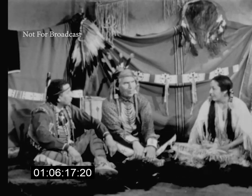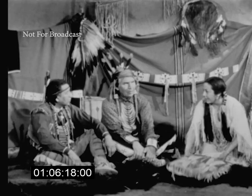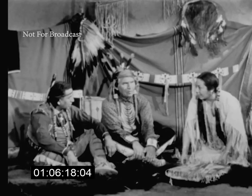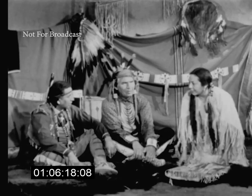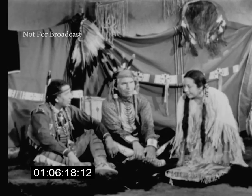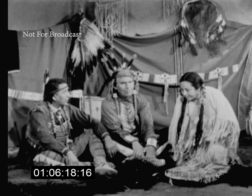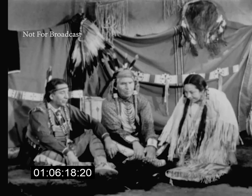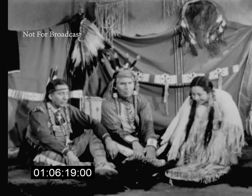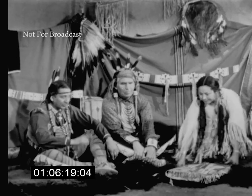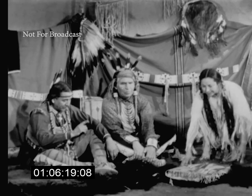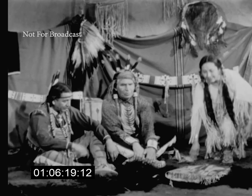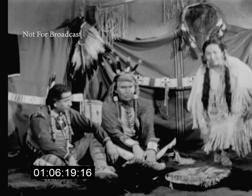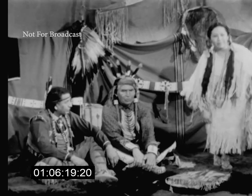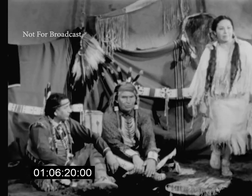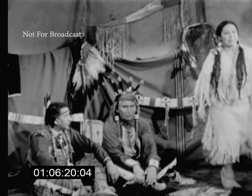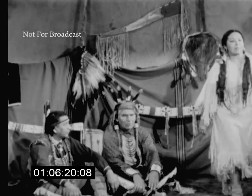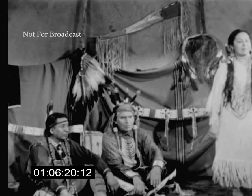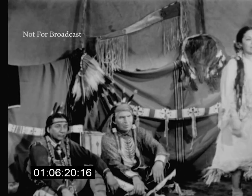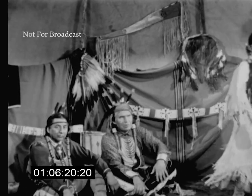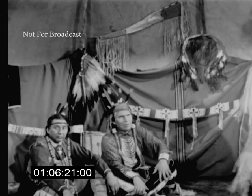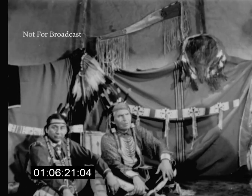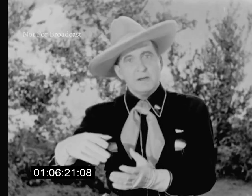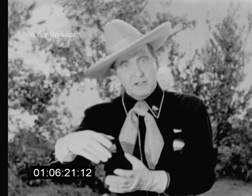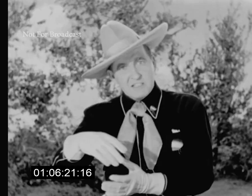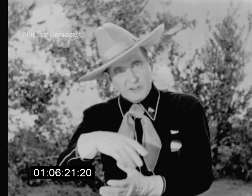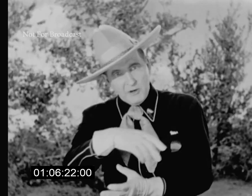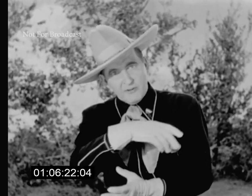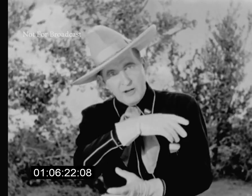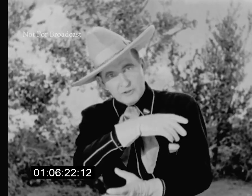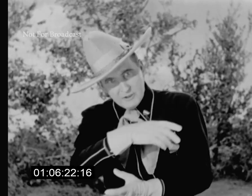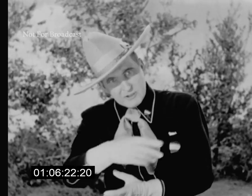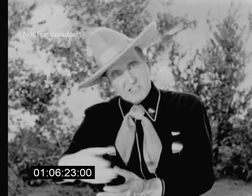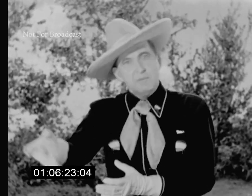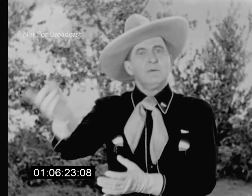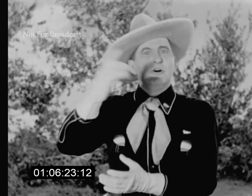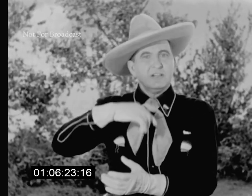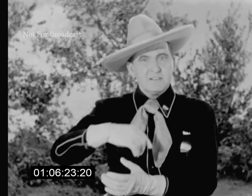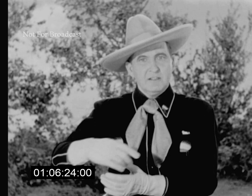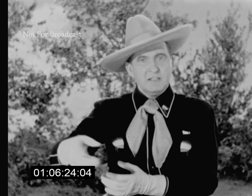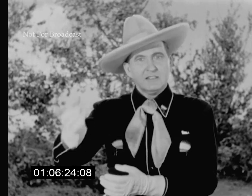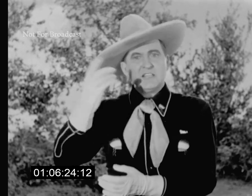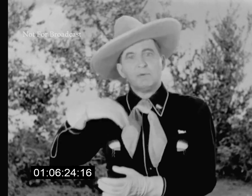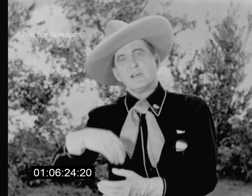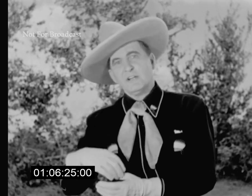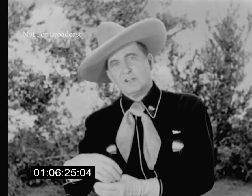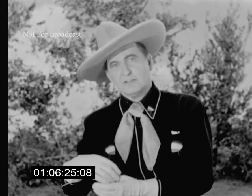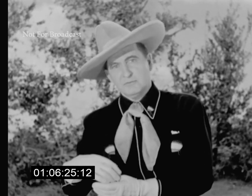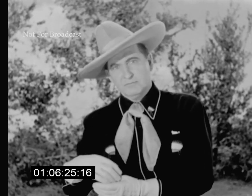And as they talk about what's going on, what should be done for the boys, they might send the mother out to summon the boys into the teepee they want to talk to.